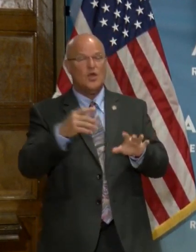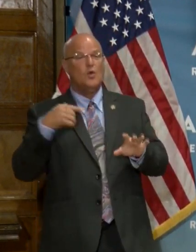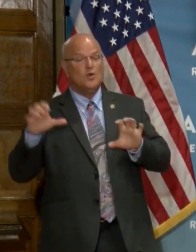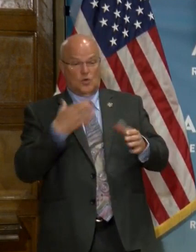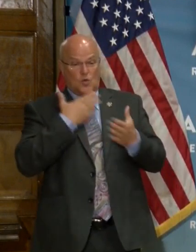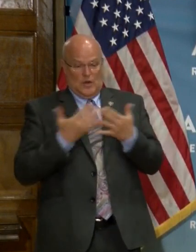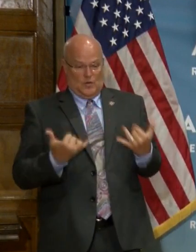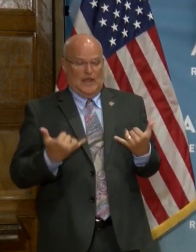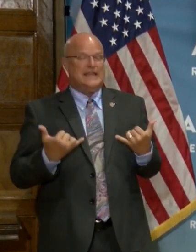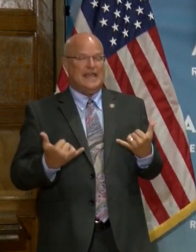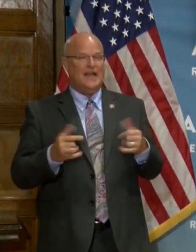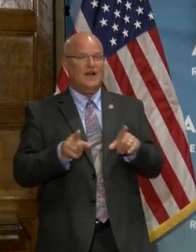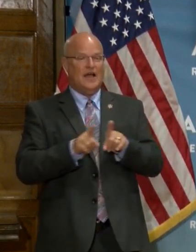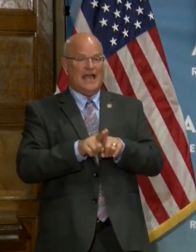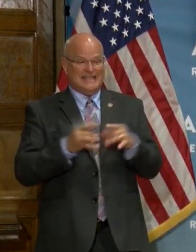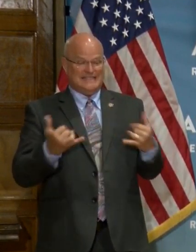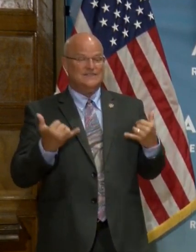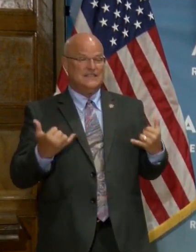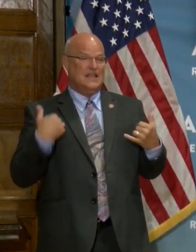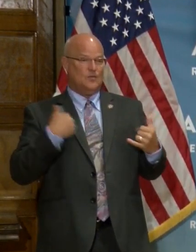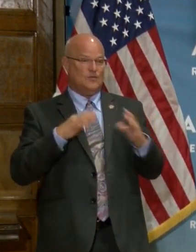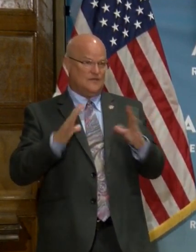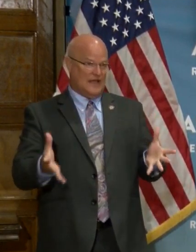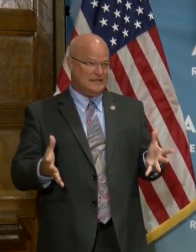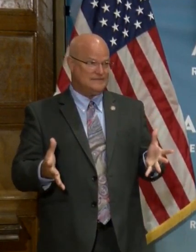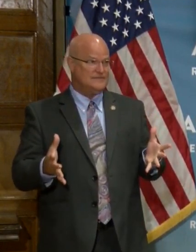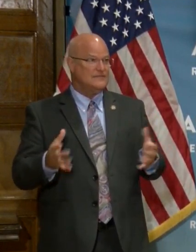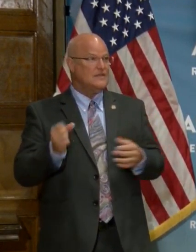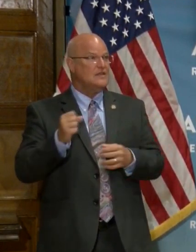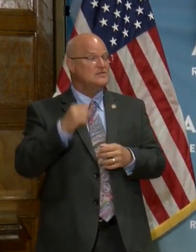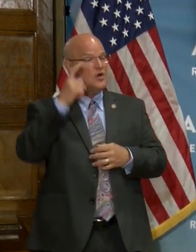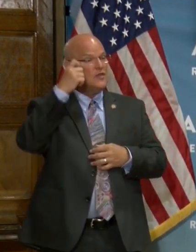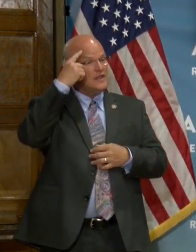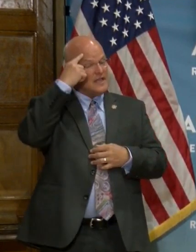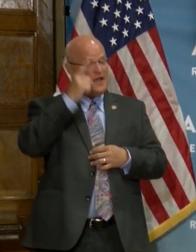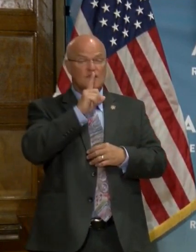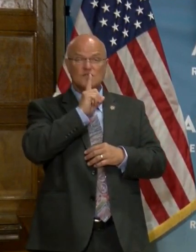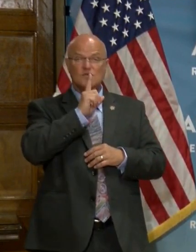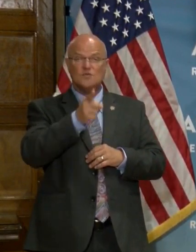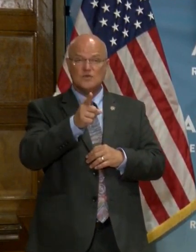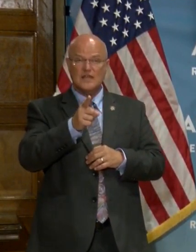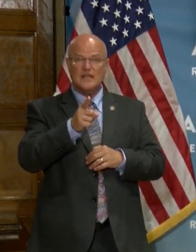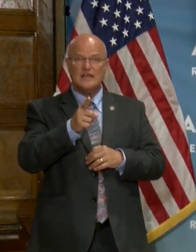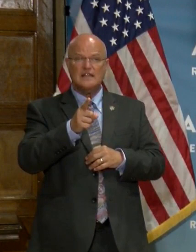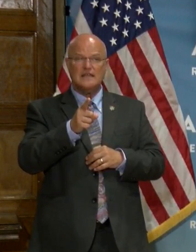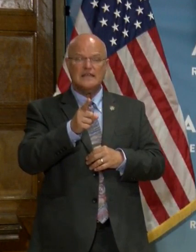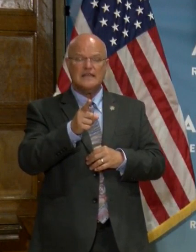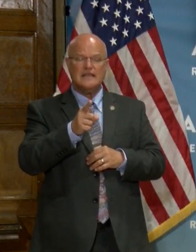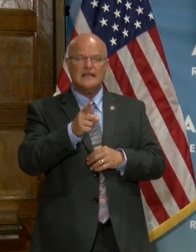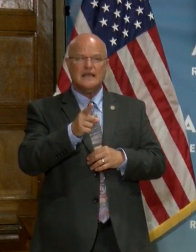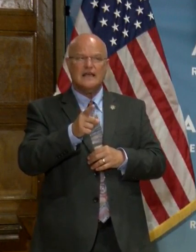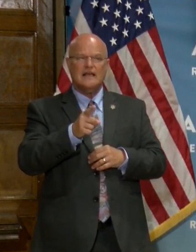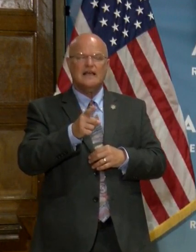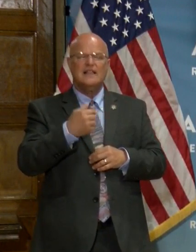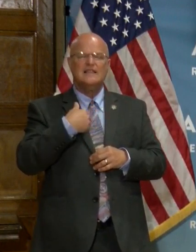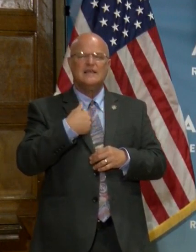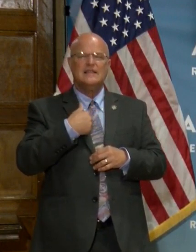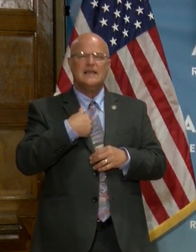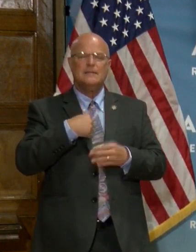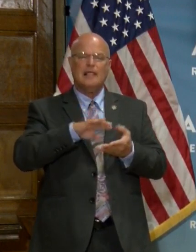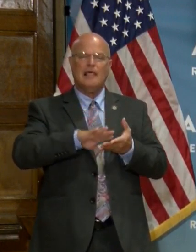well right now as of today. The governor's really kind of let me off a little bit easy on this goal